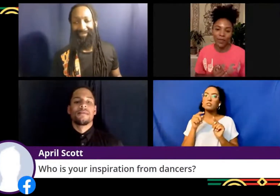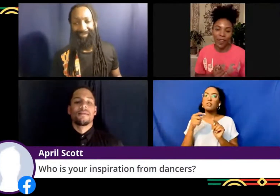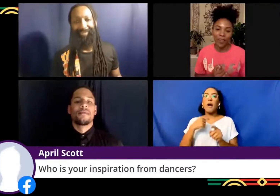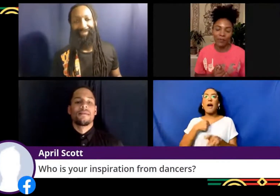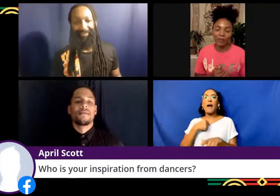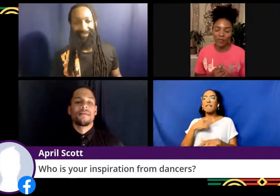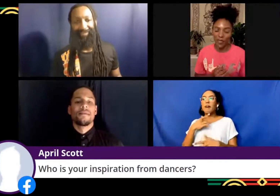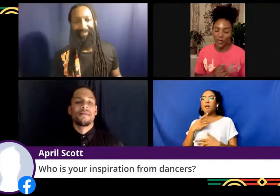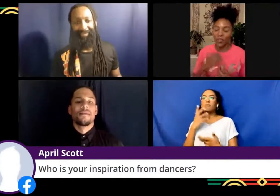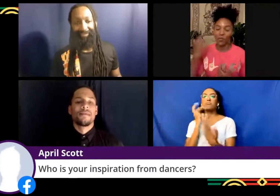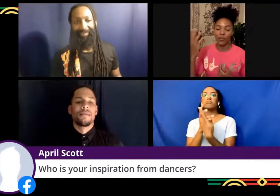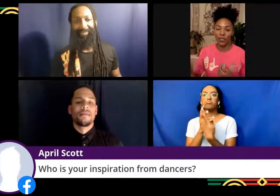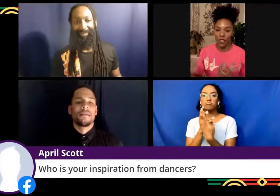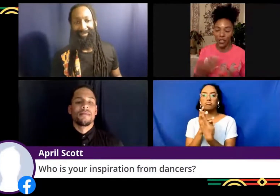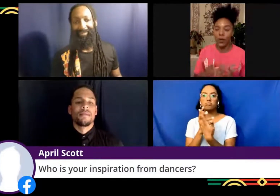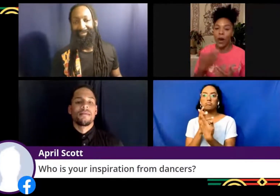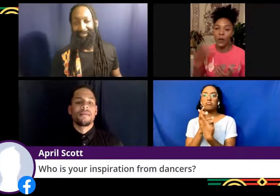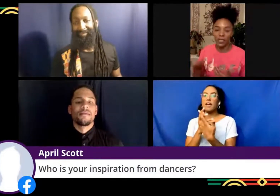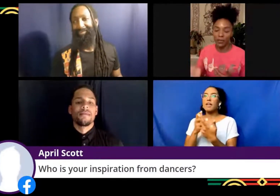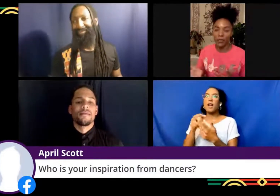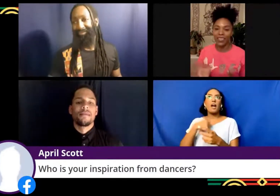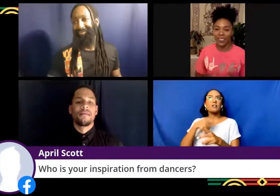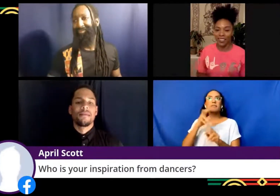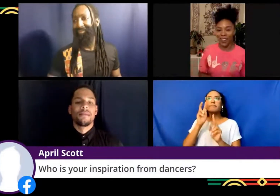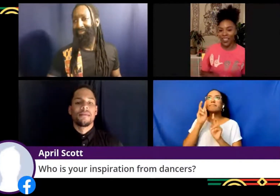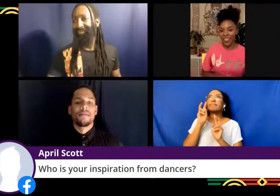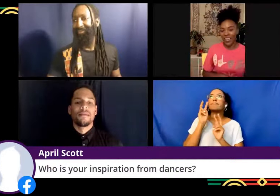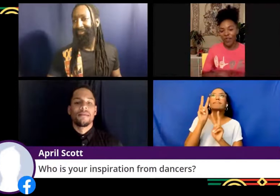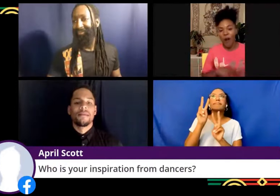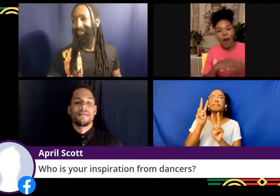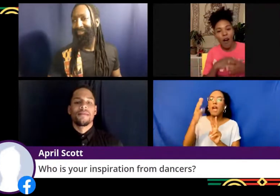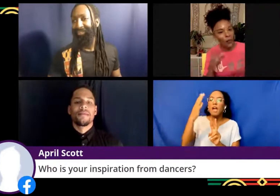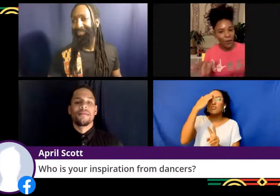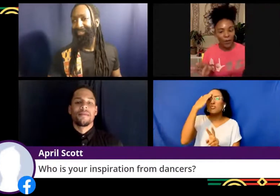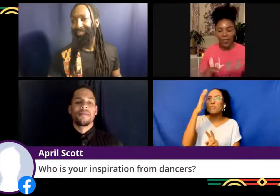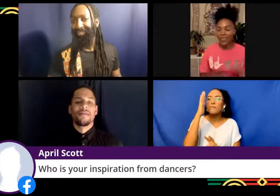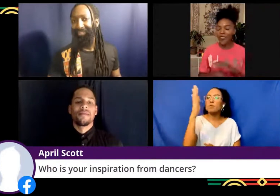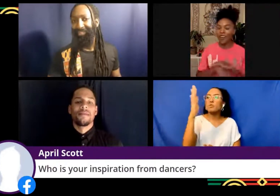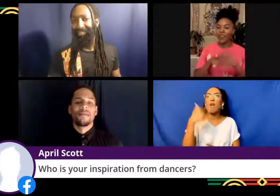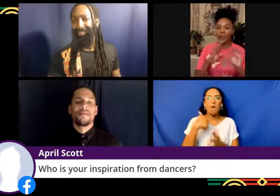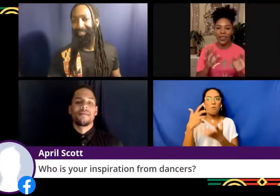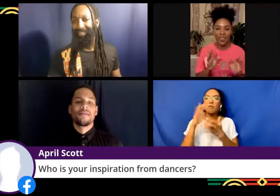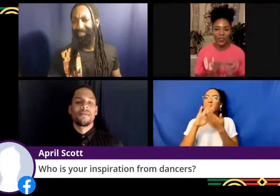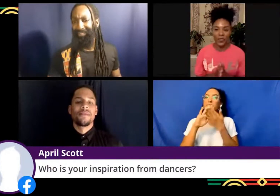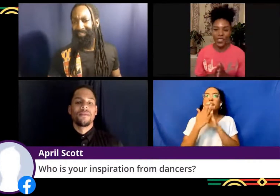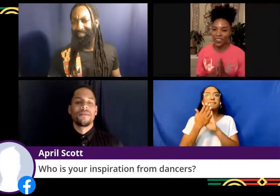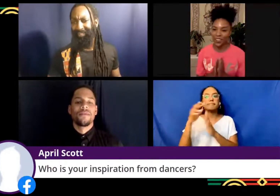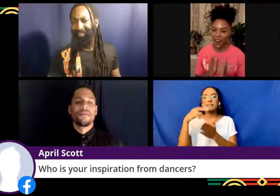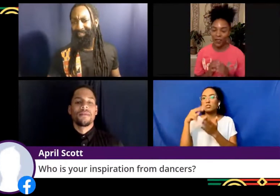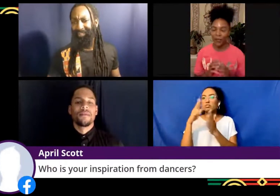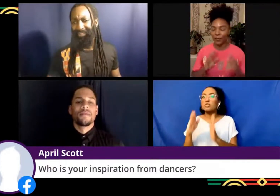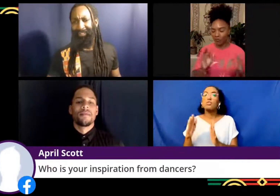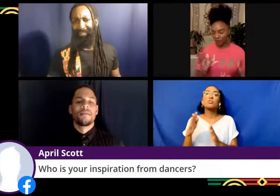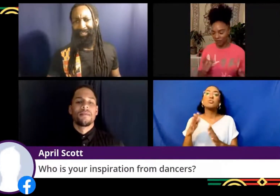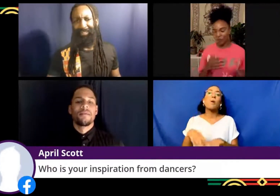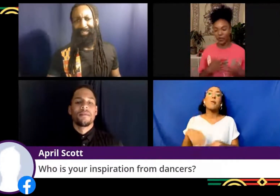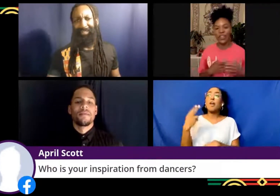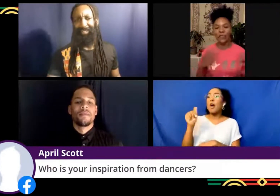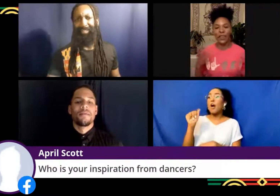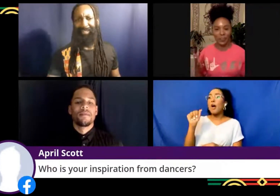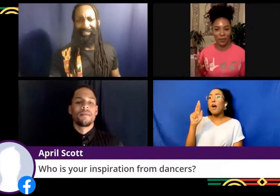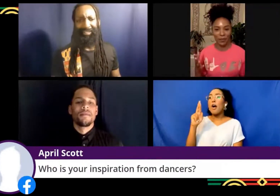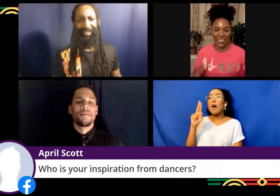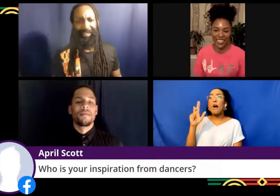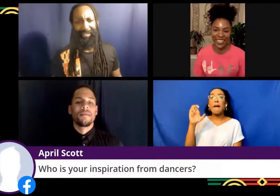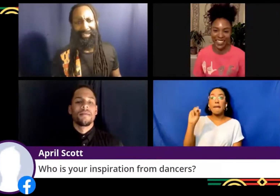myself in the future. That's where I wanted to be. So I think all the women, all men from Dance Theater Harlem, you